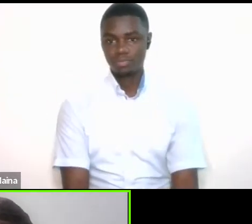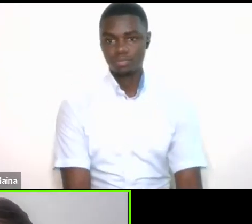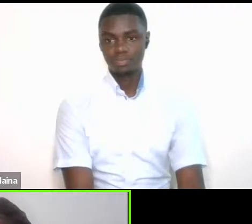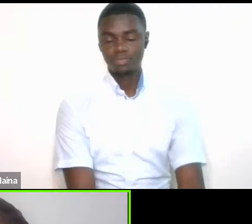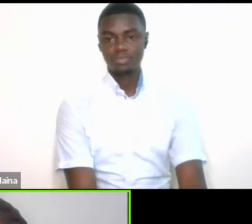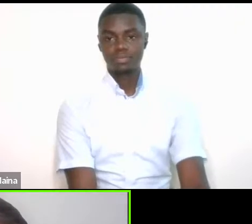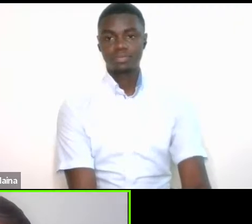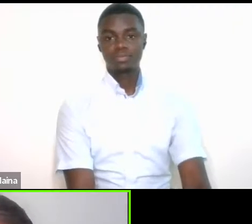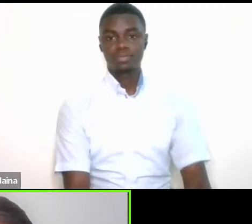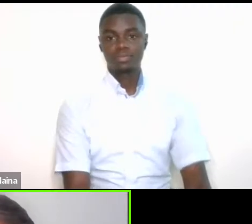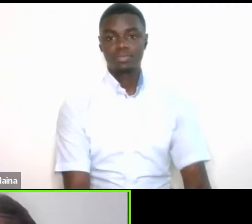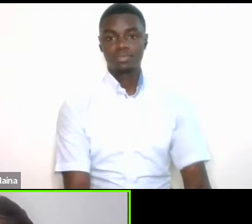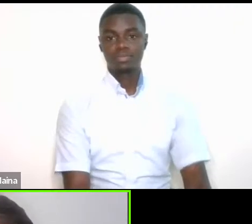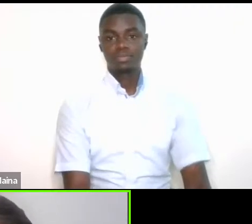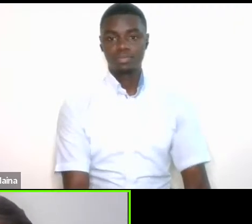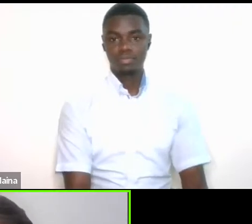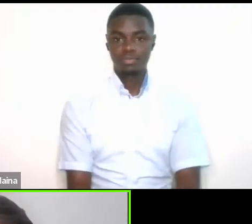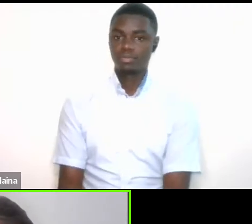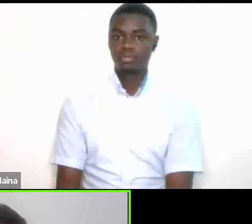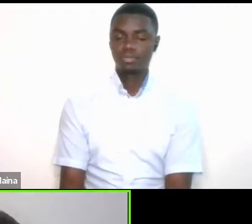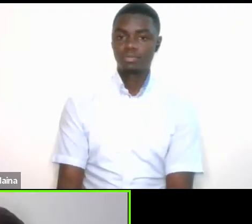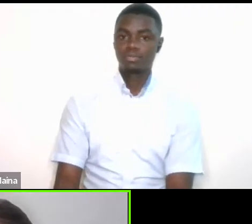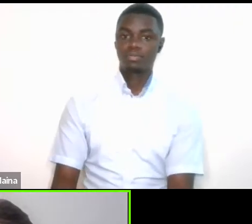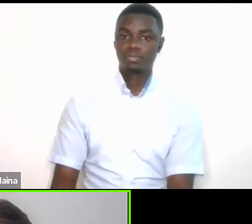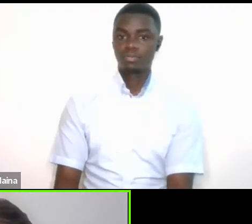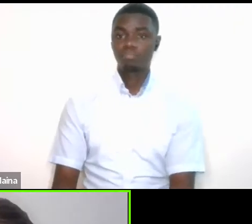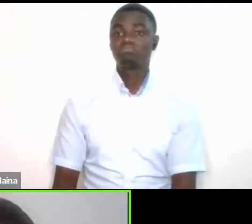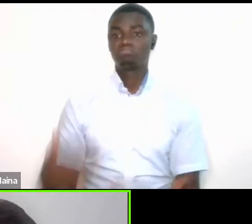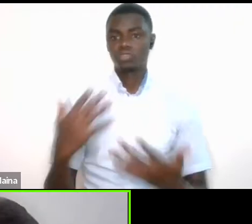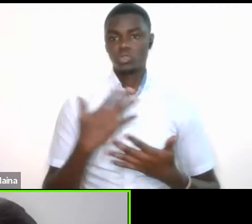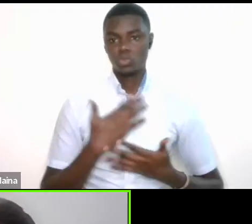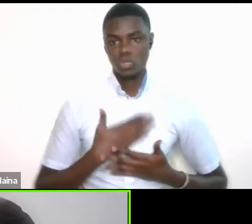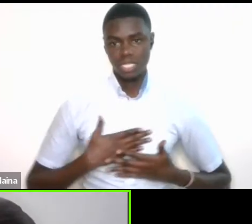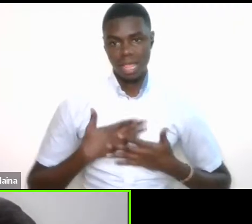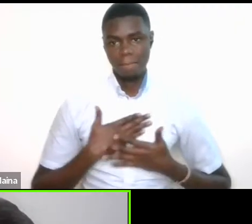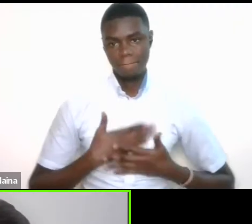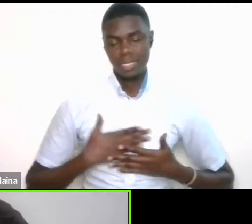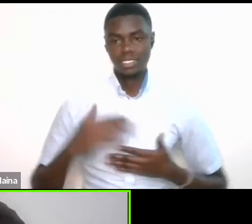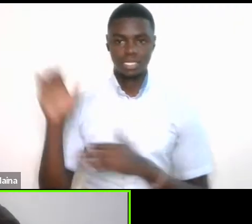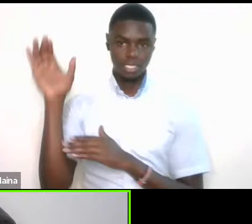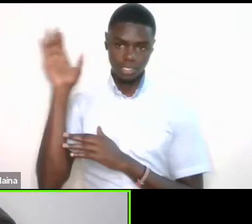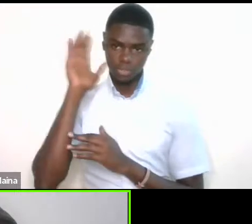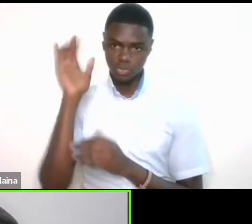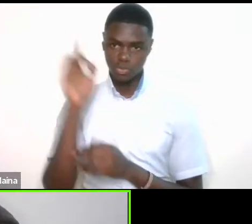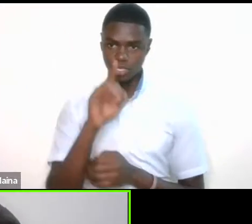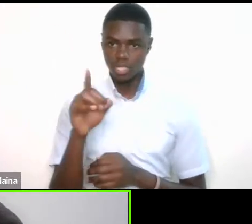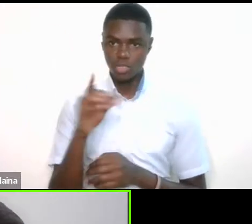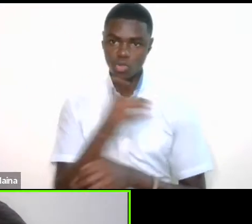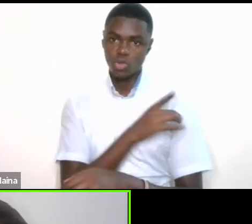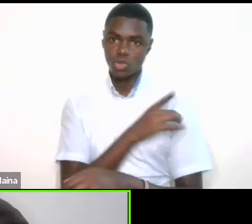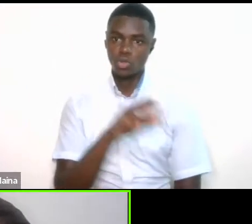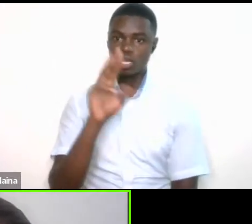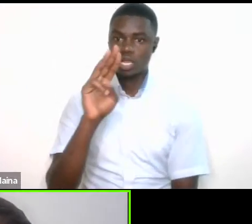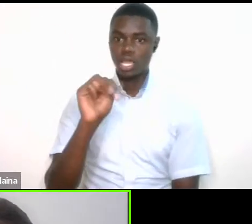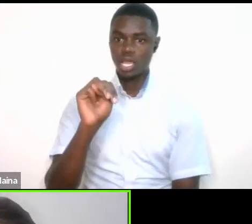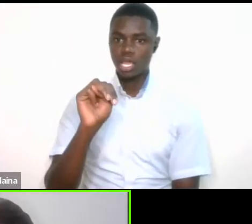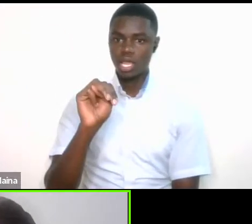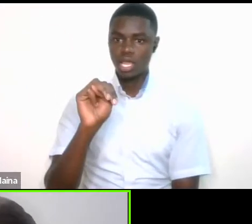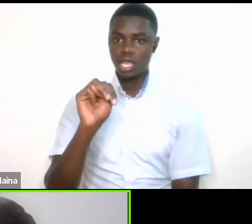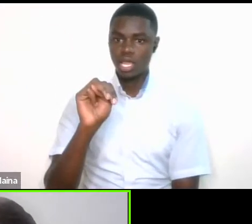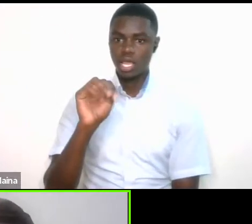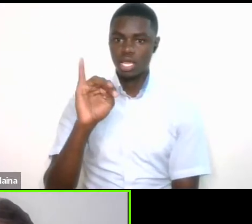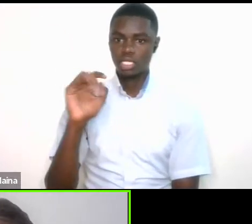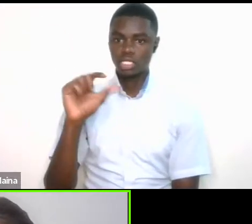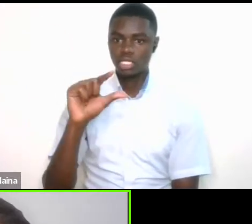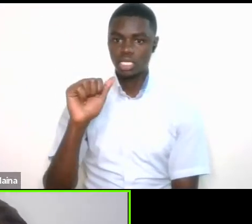It was a pleasure to hear you, Dr. Sigamoni. Your presentation was brilliant and made us to think about it so